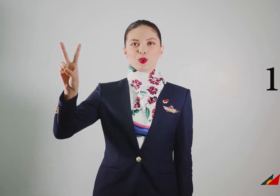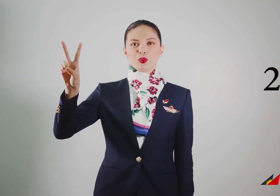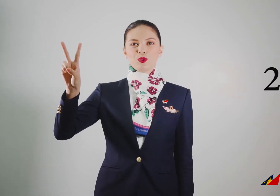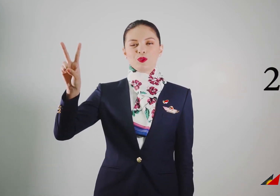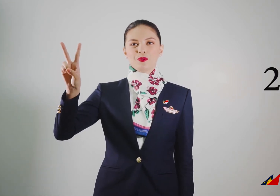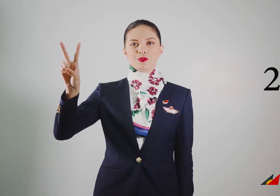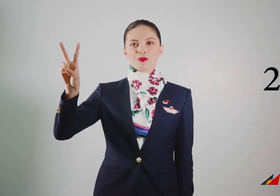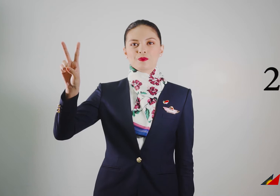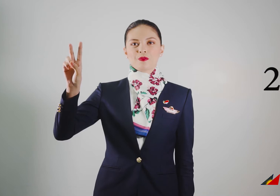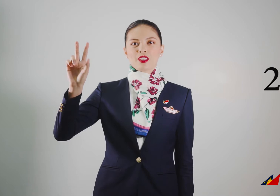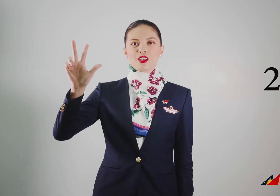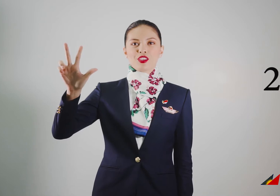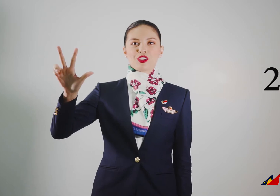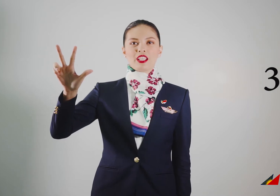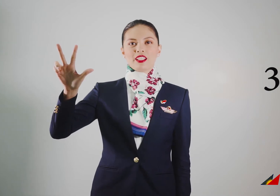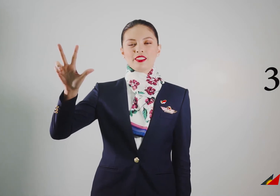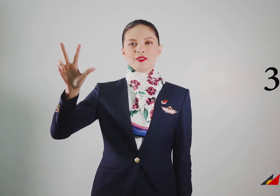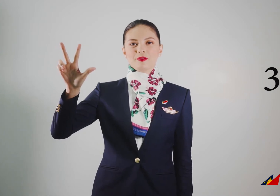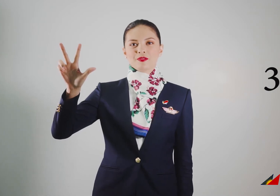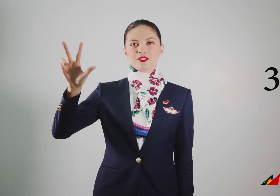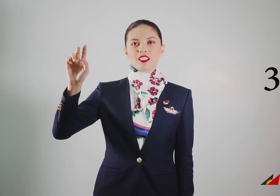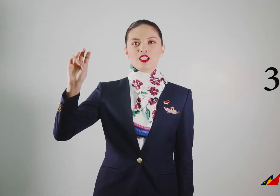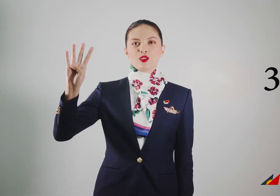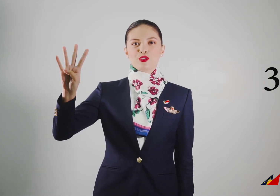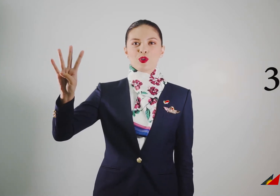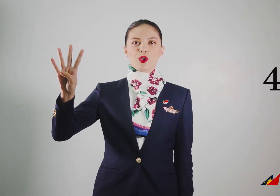2, 3, 4,